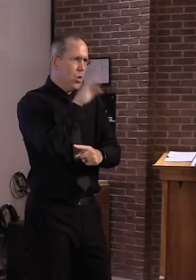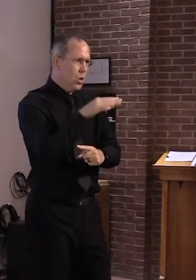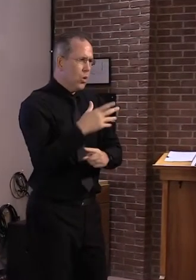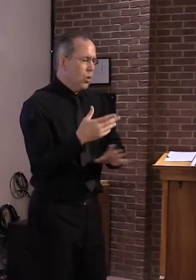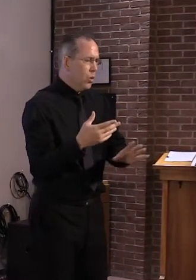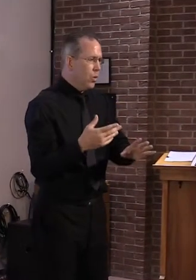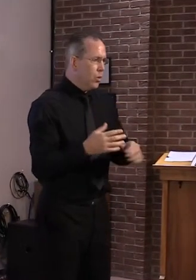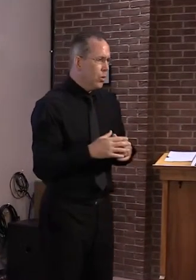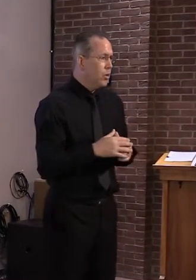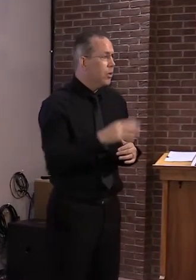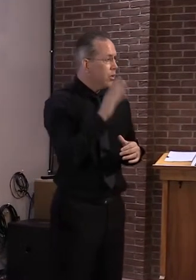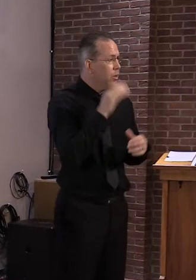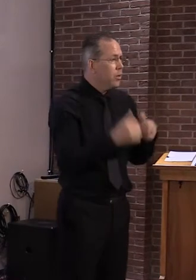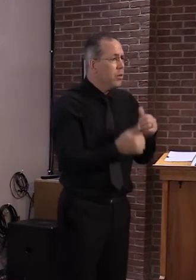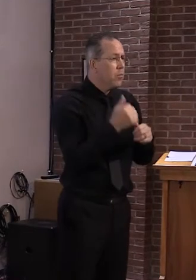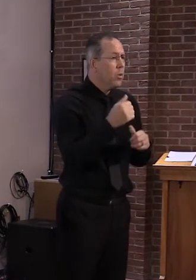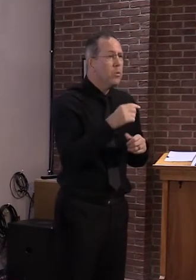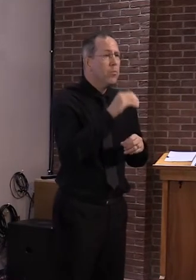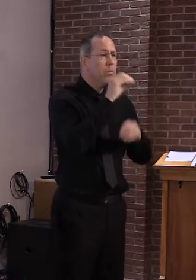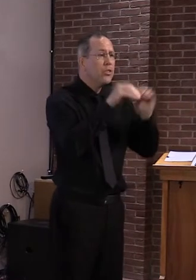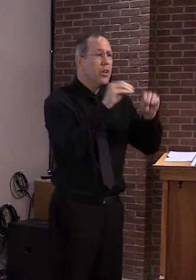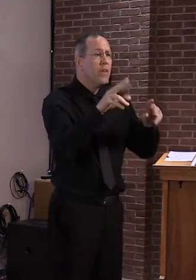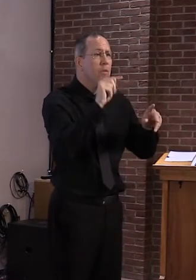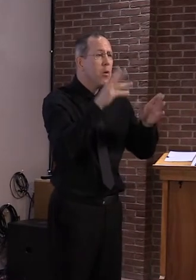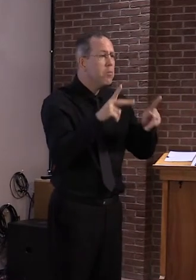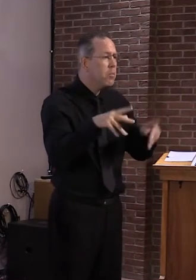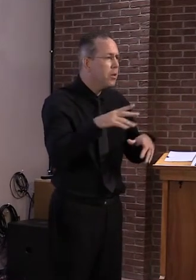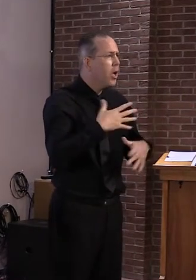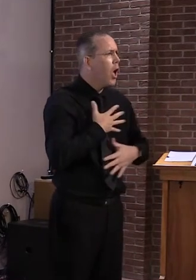this virus with compassion,